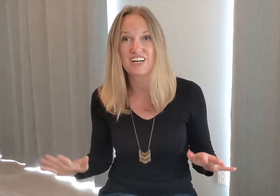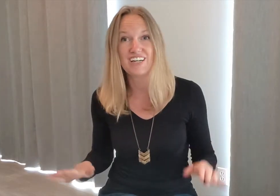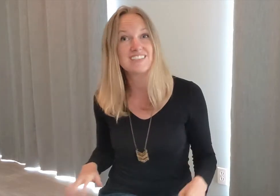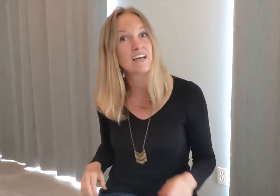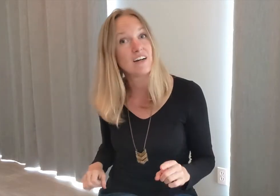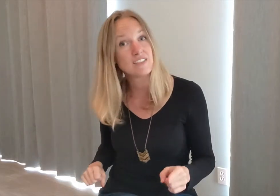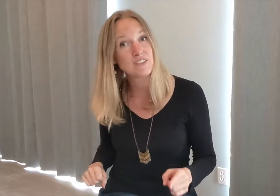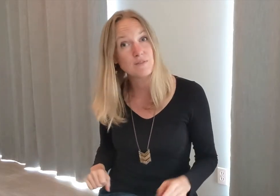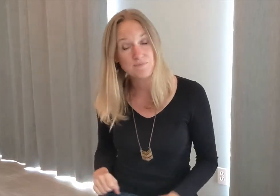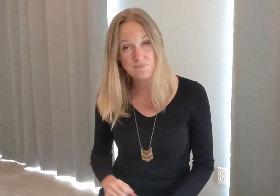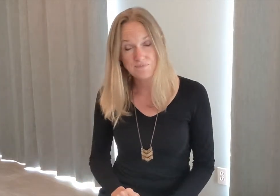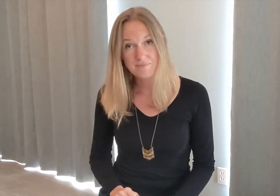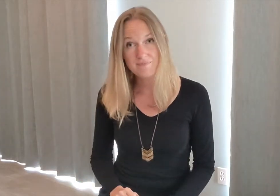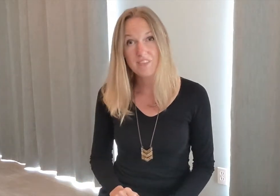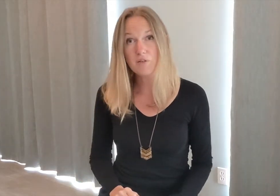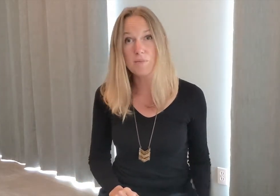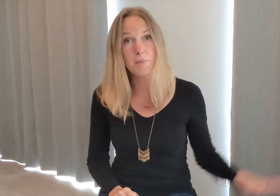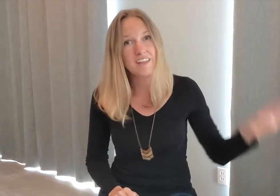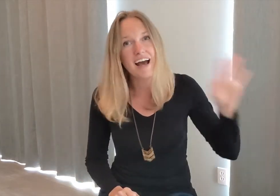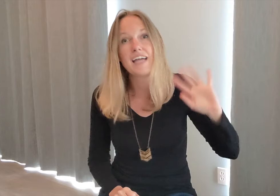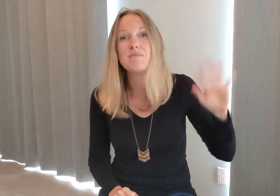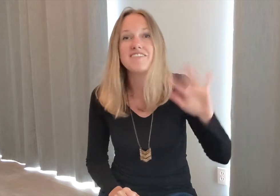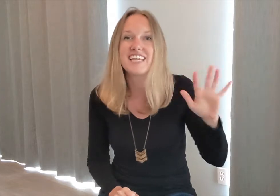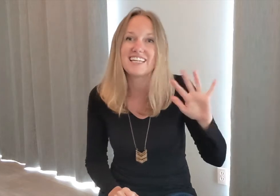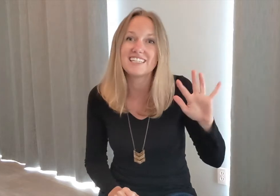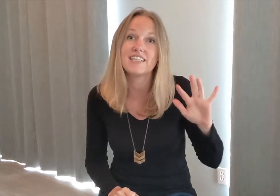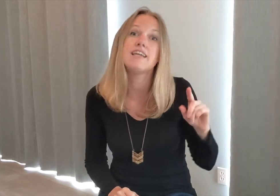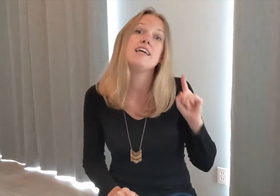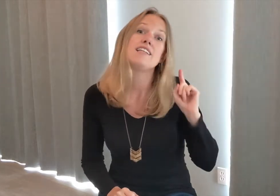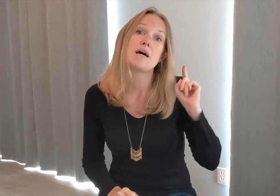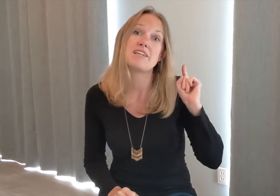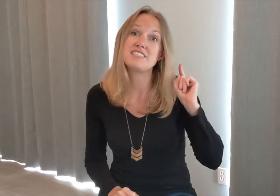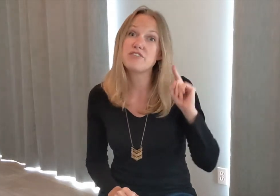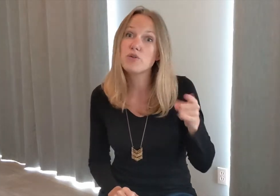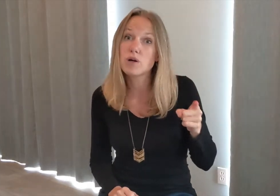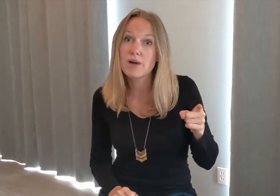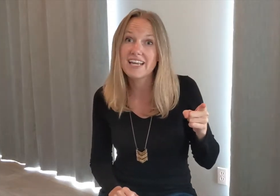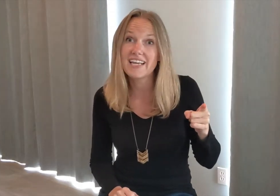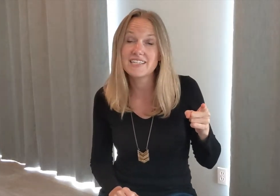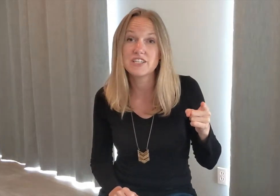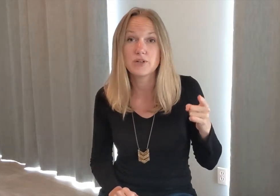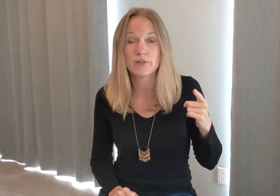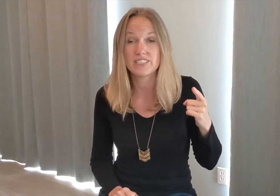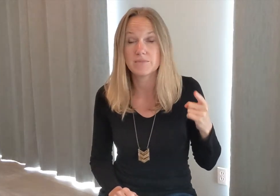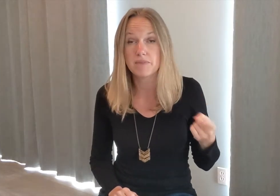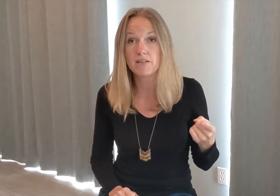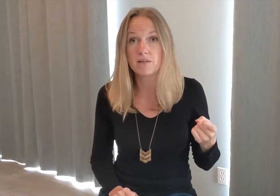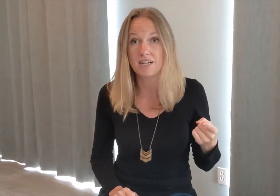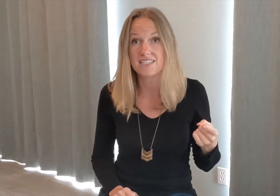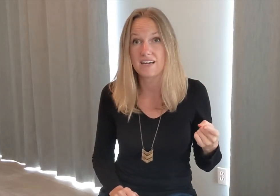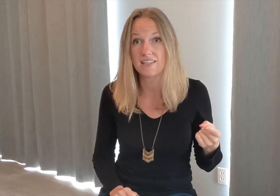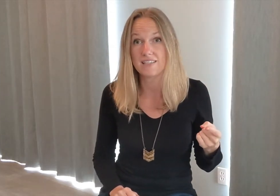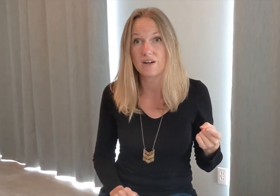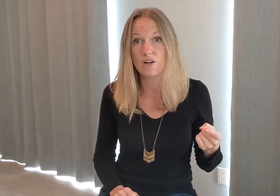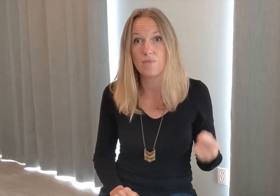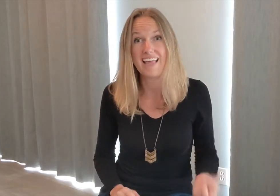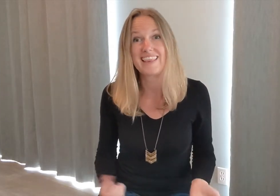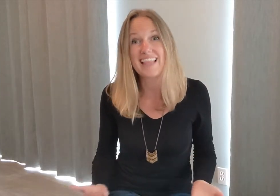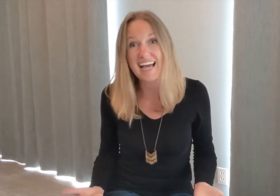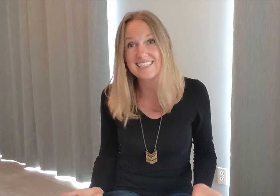songs. Also, remember that I am left-handed. That means if you are right-handed, you're going to mirror my signs at home. And